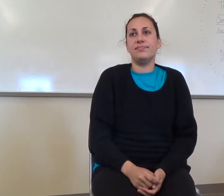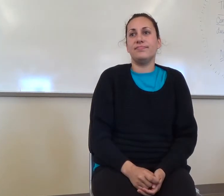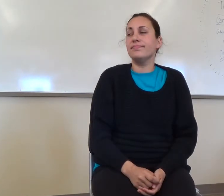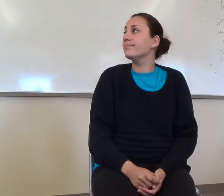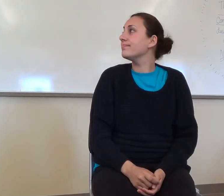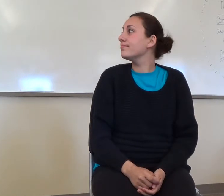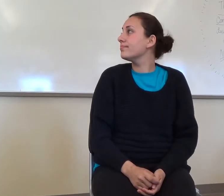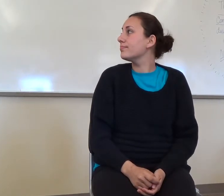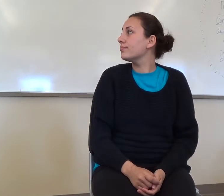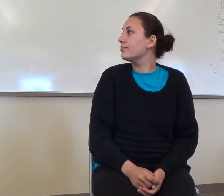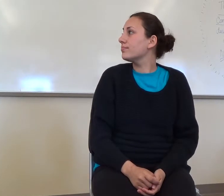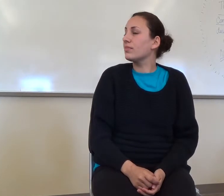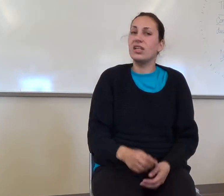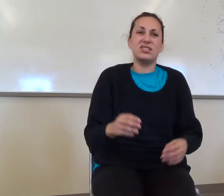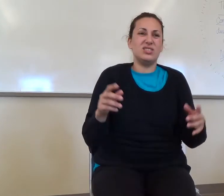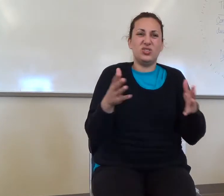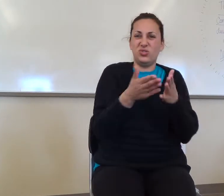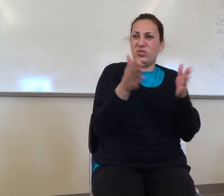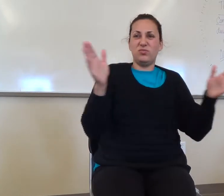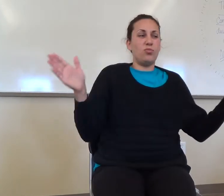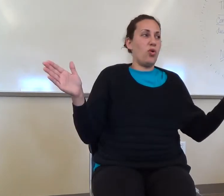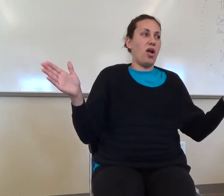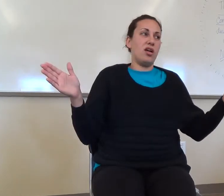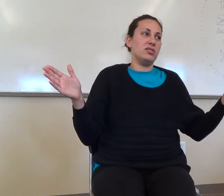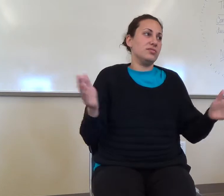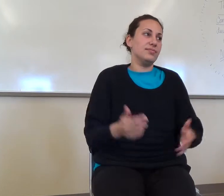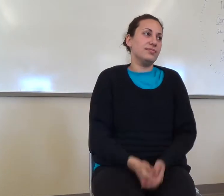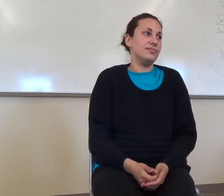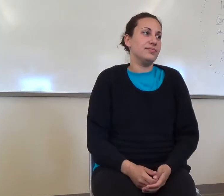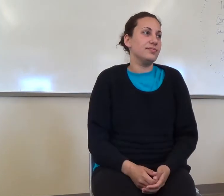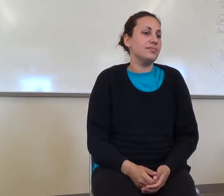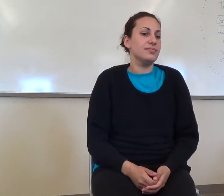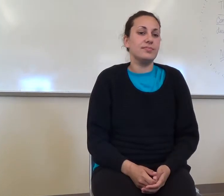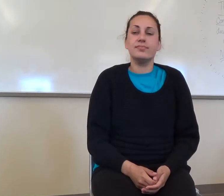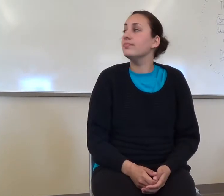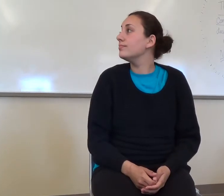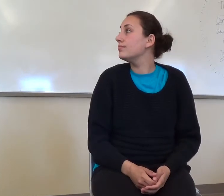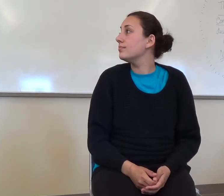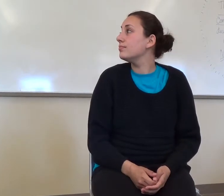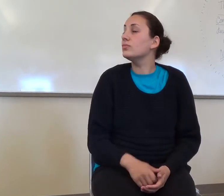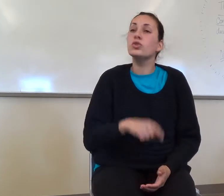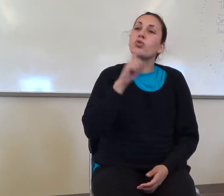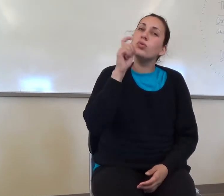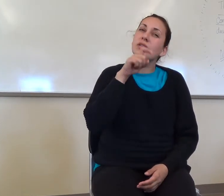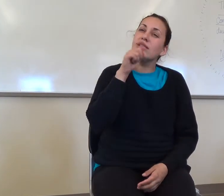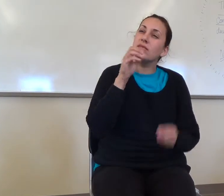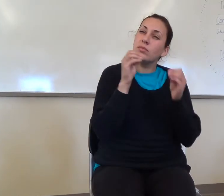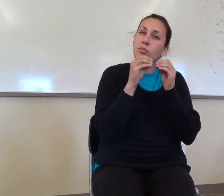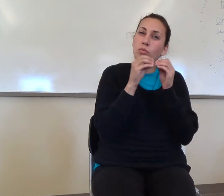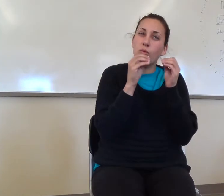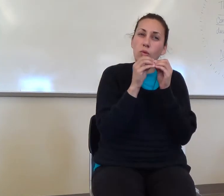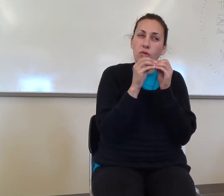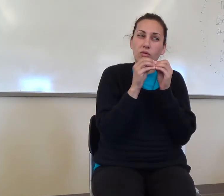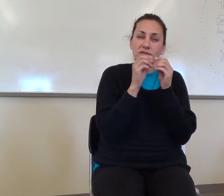it's talking specifically about, yeah, you've got to narrow it down a little bit.